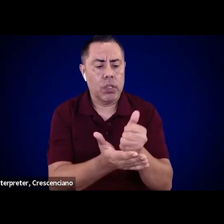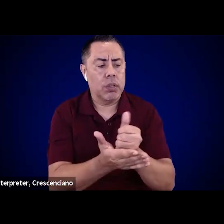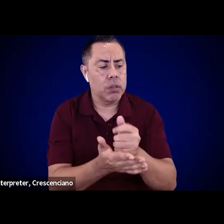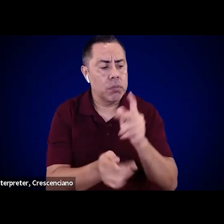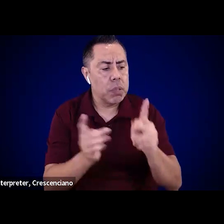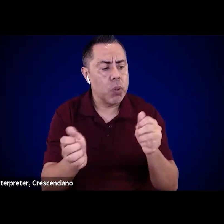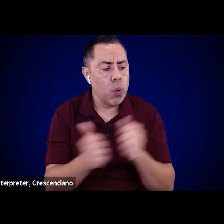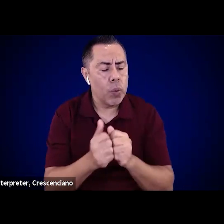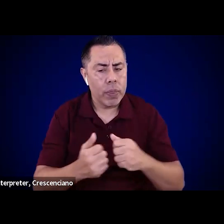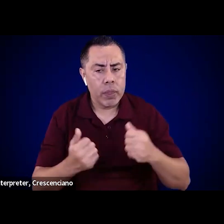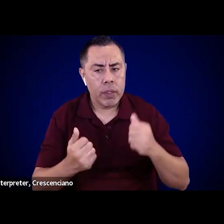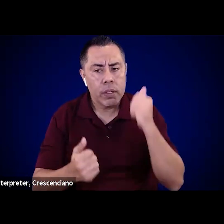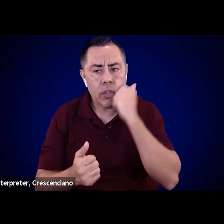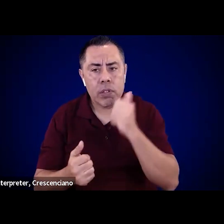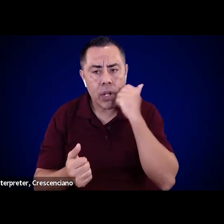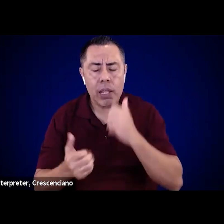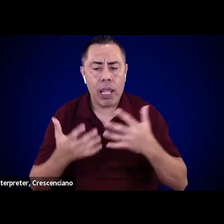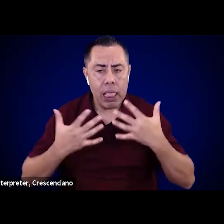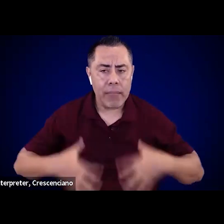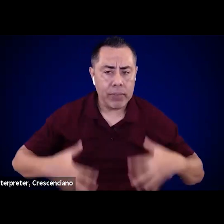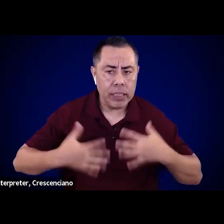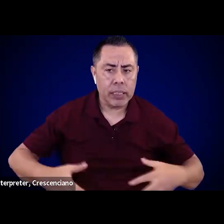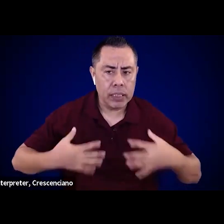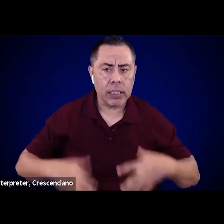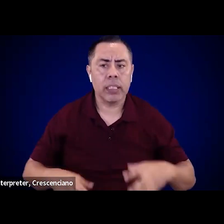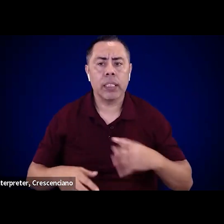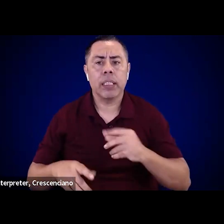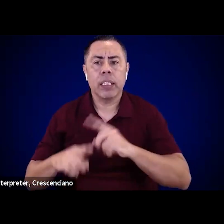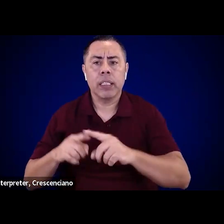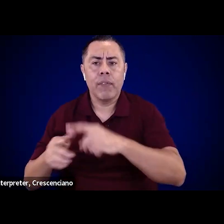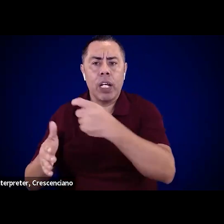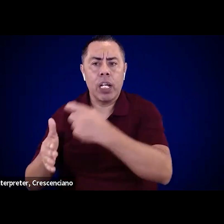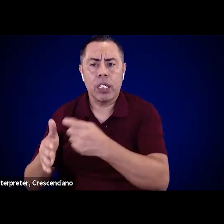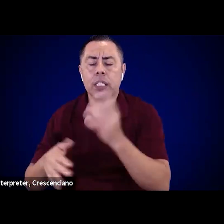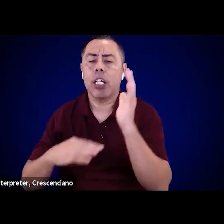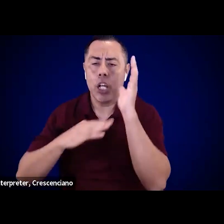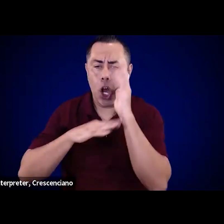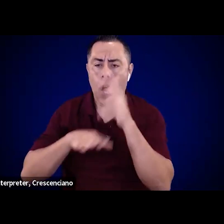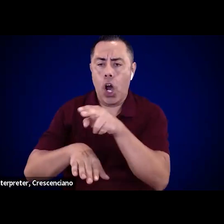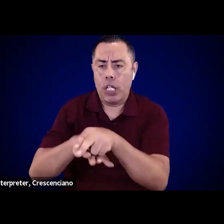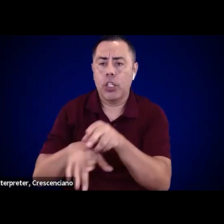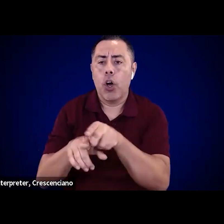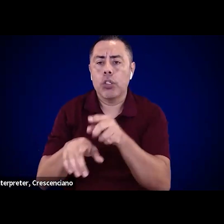living, and strive to ensure that folks have access to wraparound services.